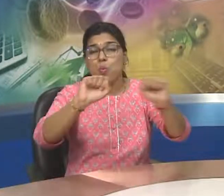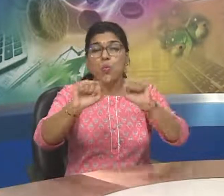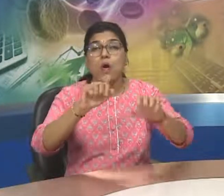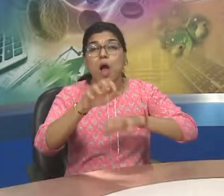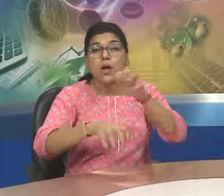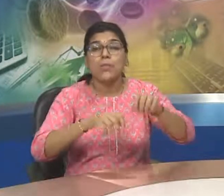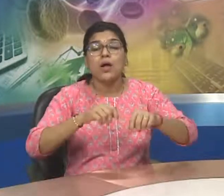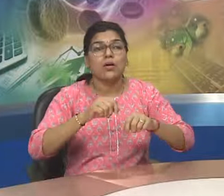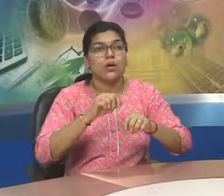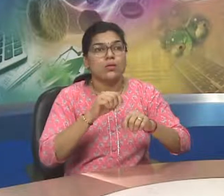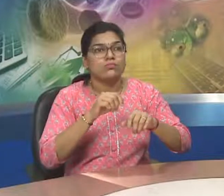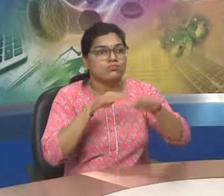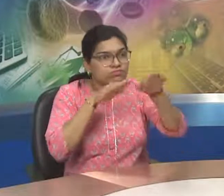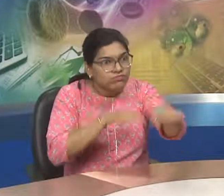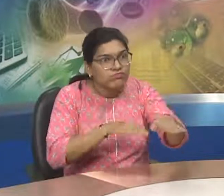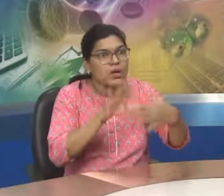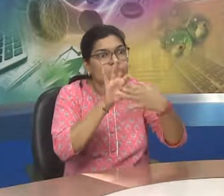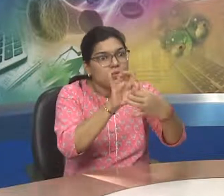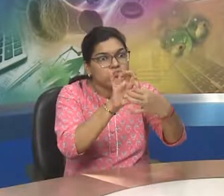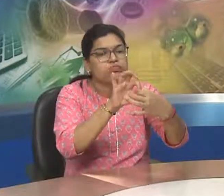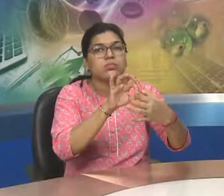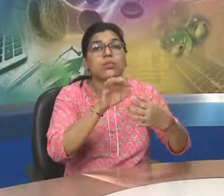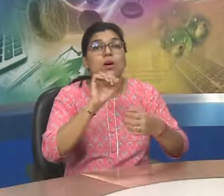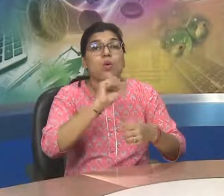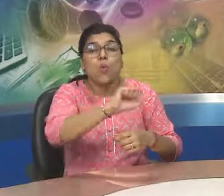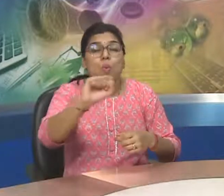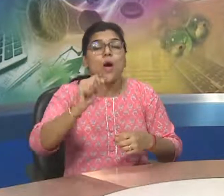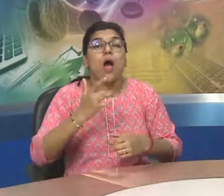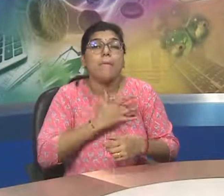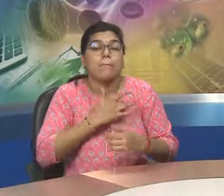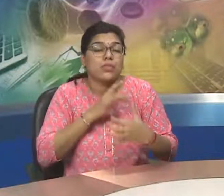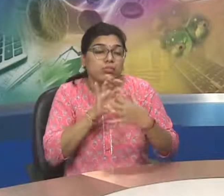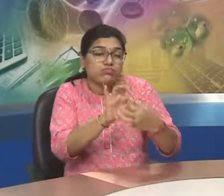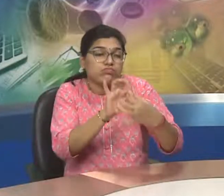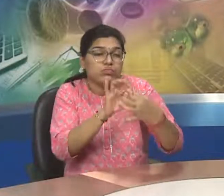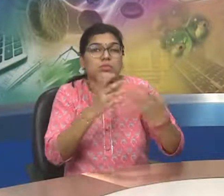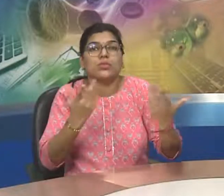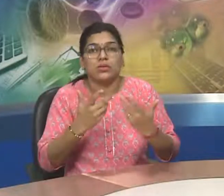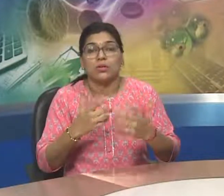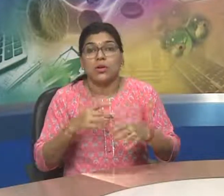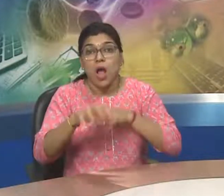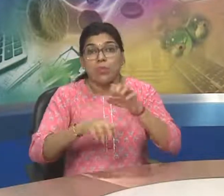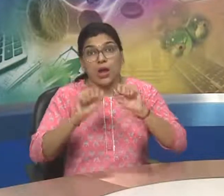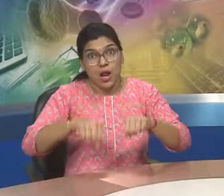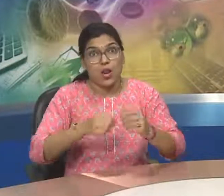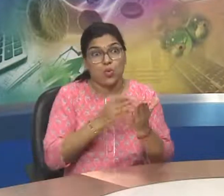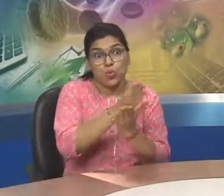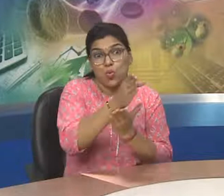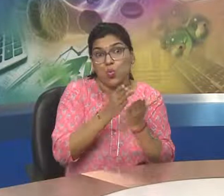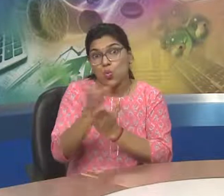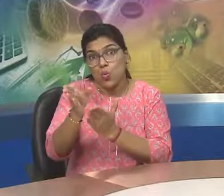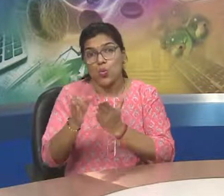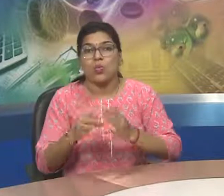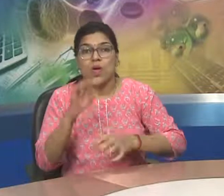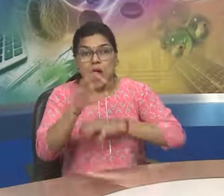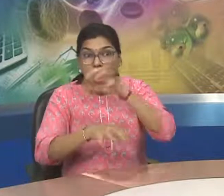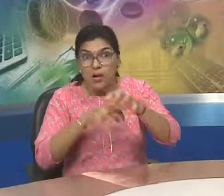Animals, individual of the same species, occur in a particular type of